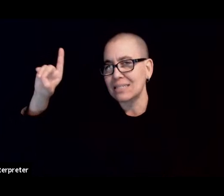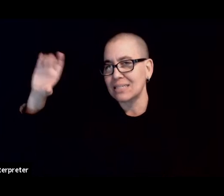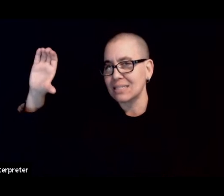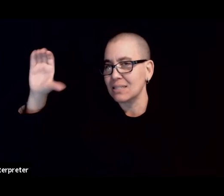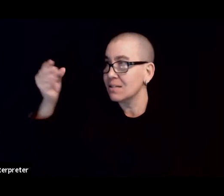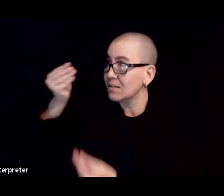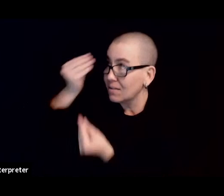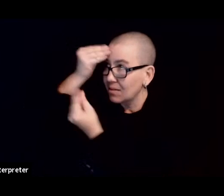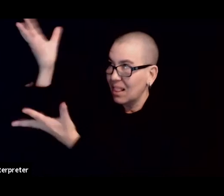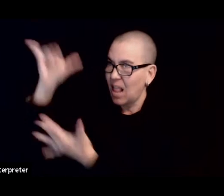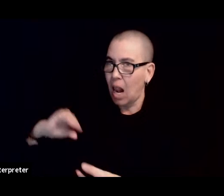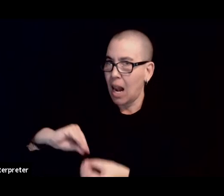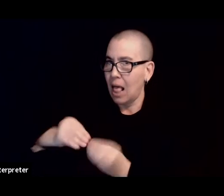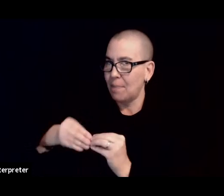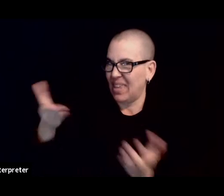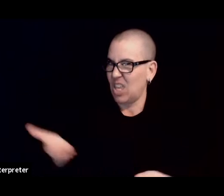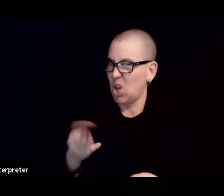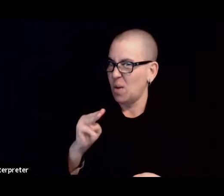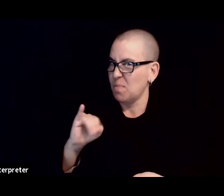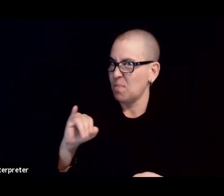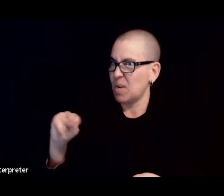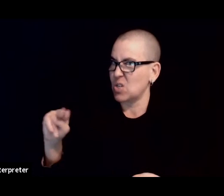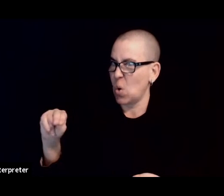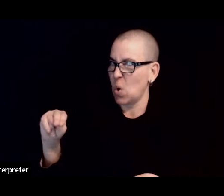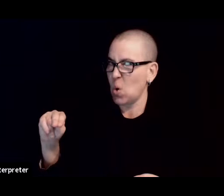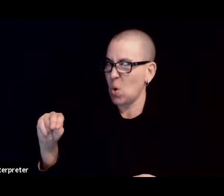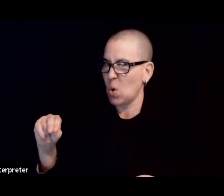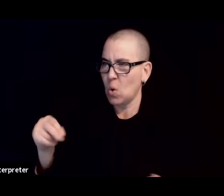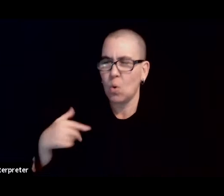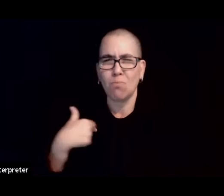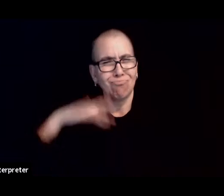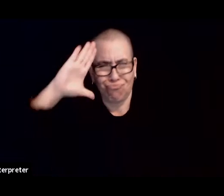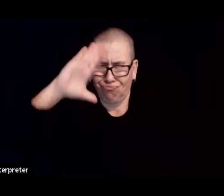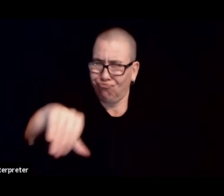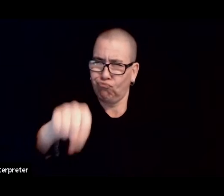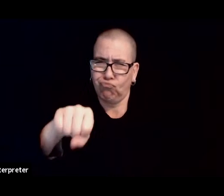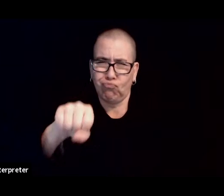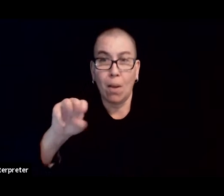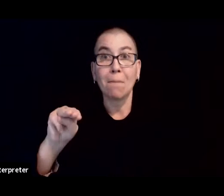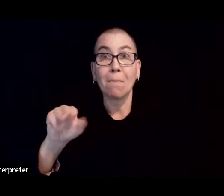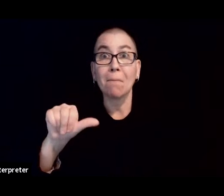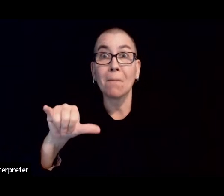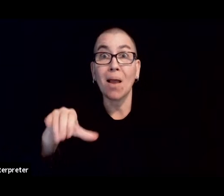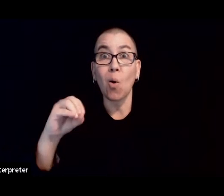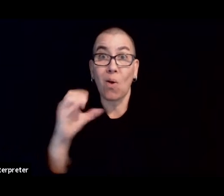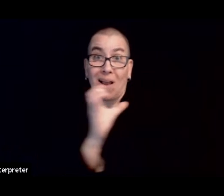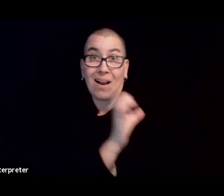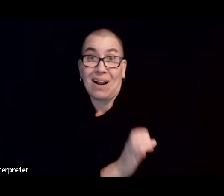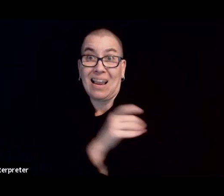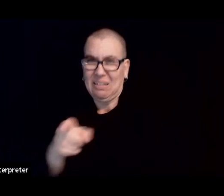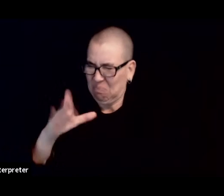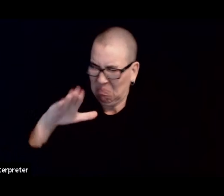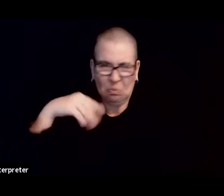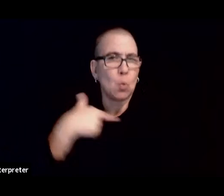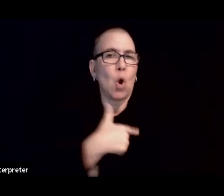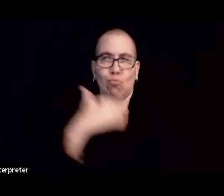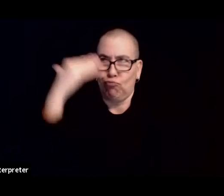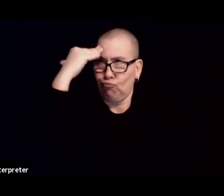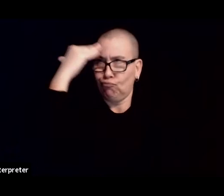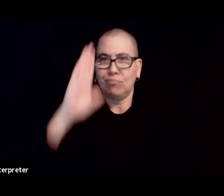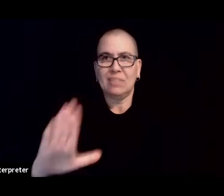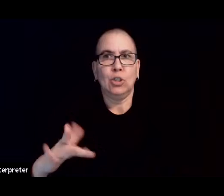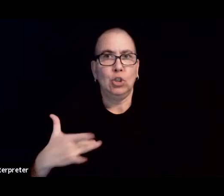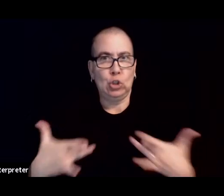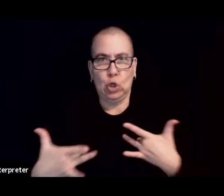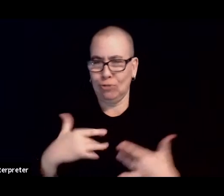that Mayo has expressed, and we're having conversations. But I can tell you that what we've heard from, the rest